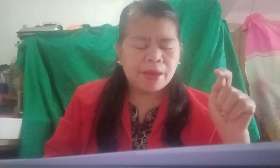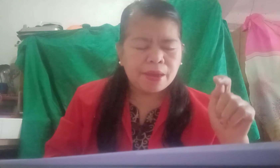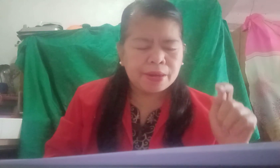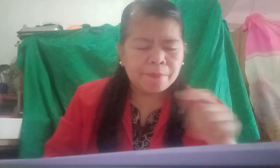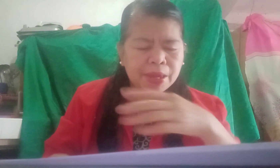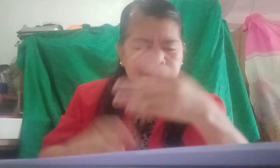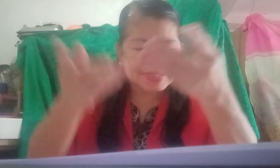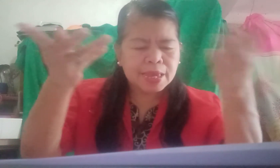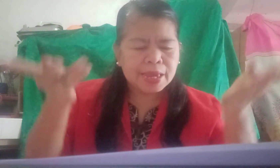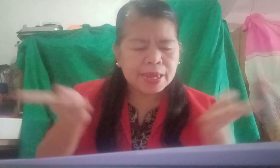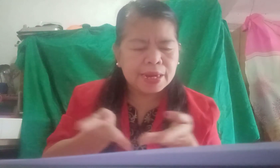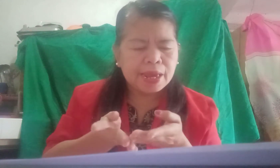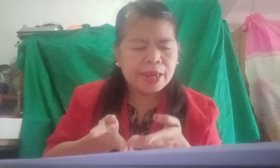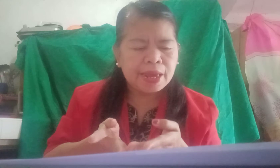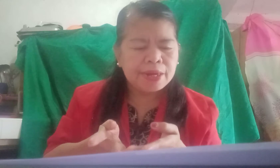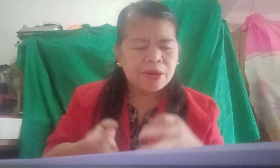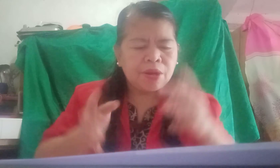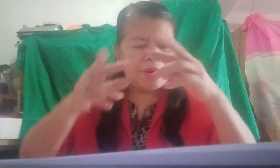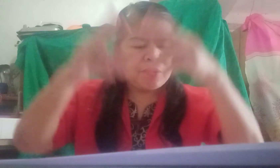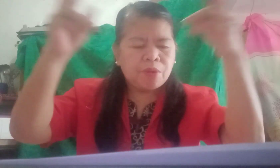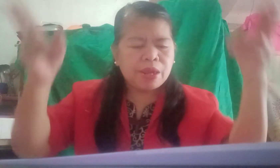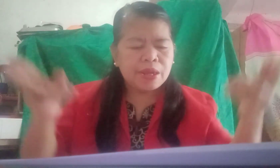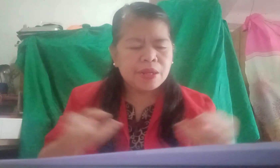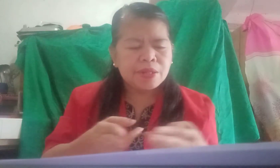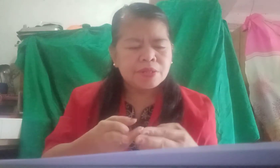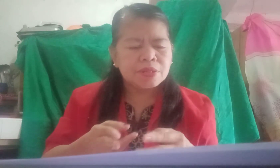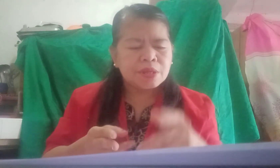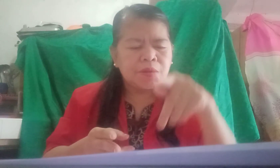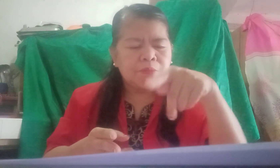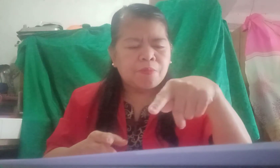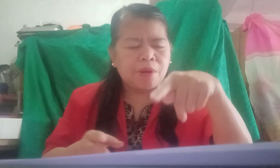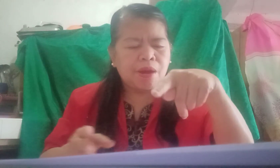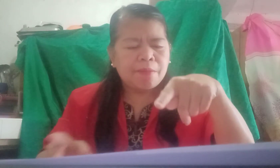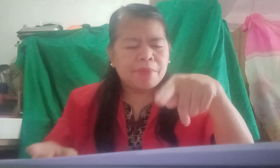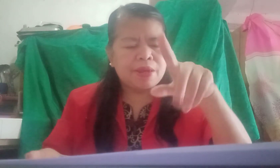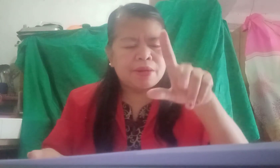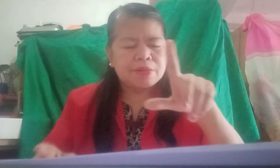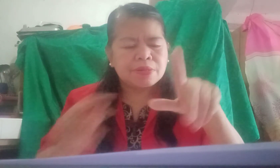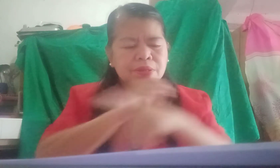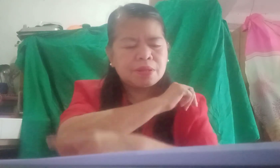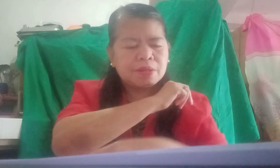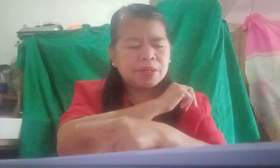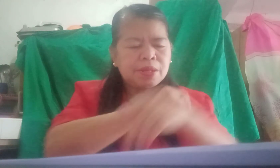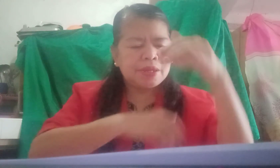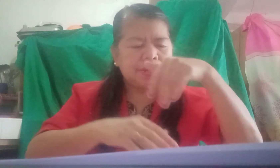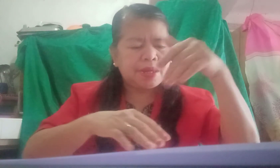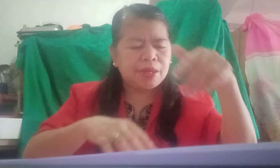the Basin and Range province in